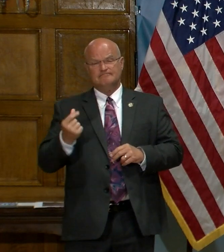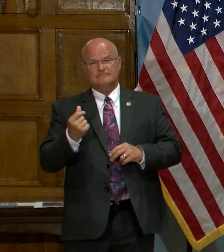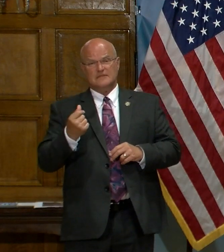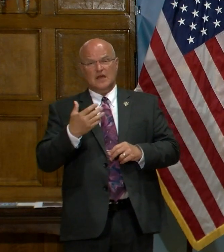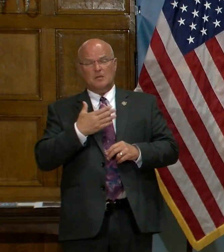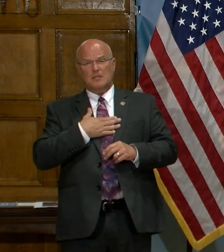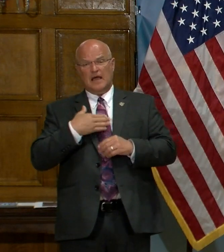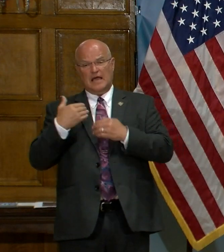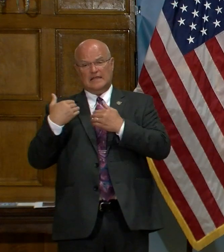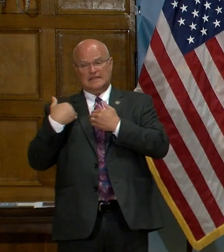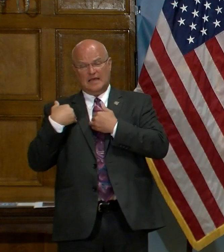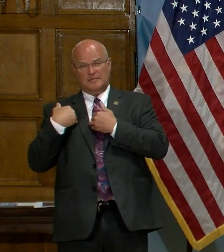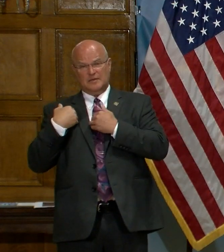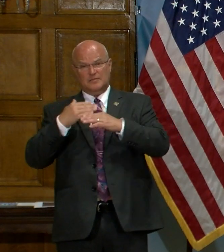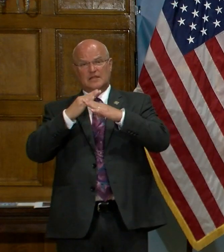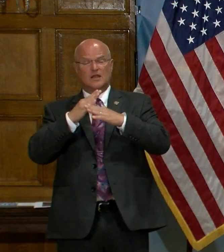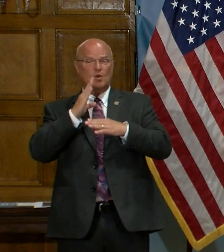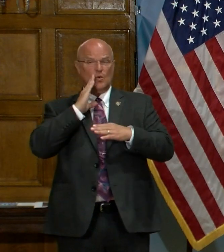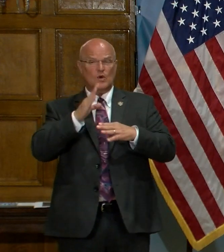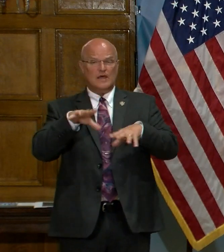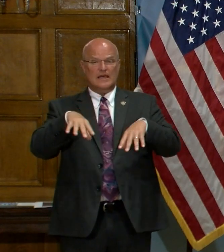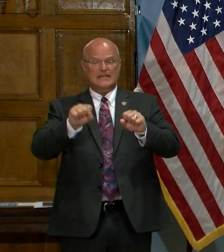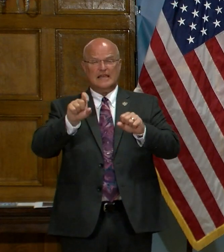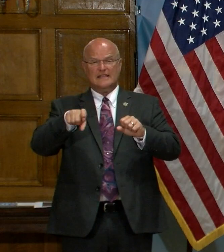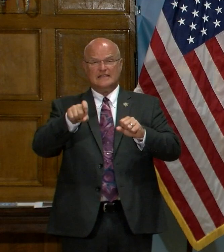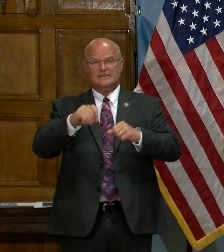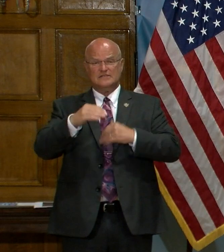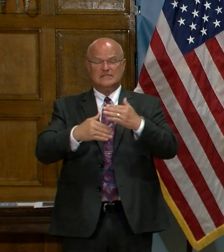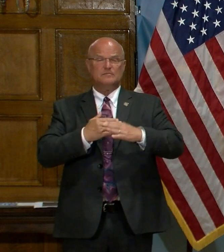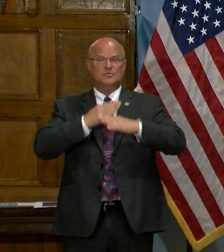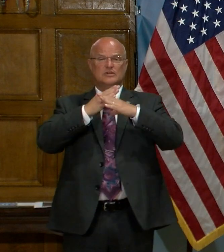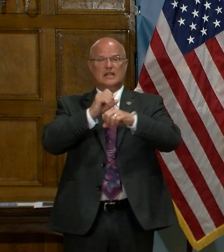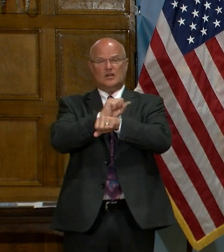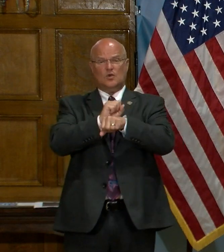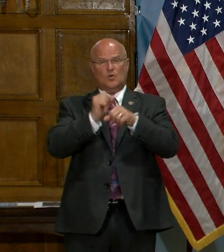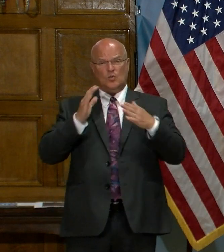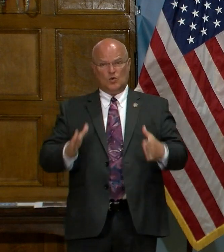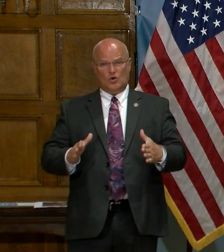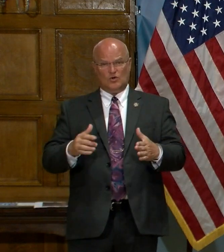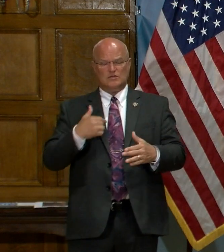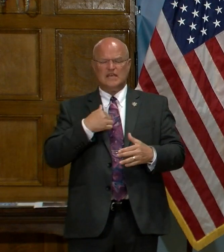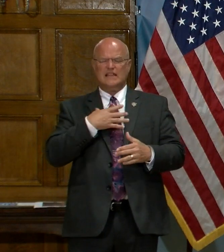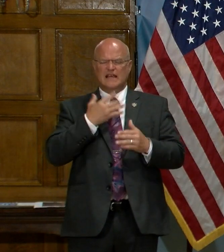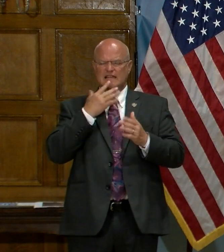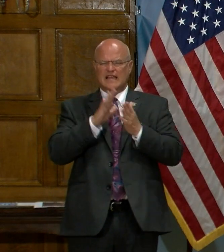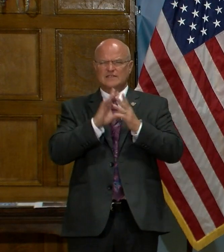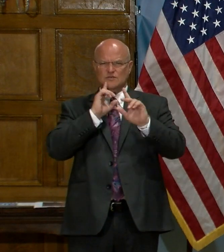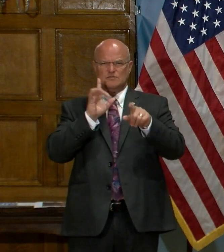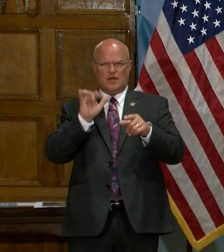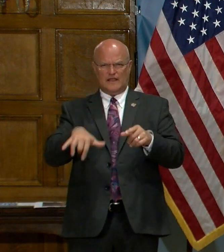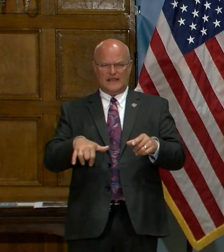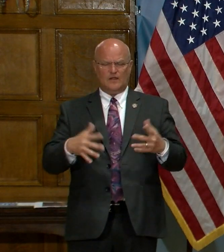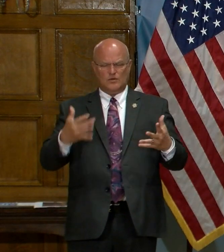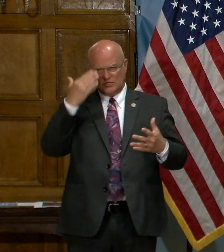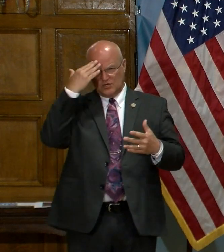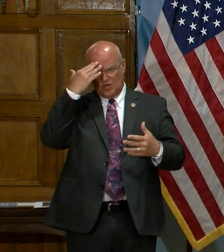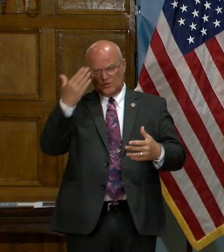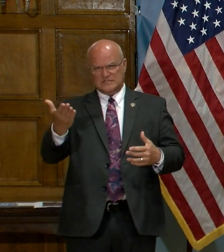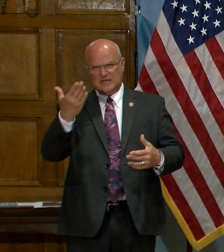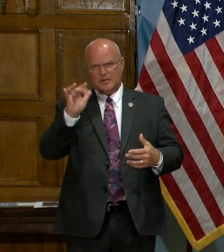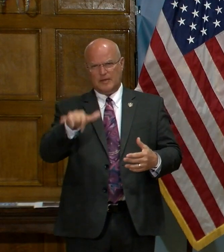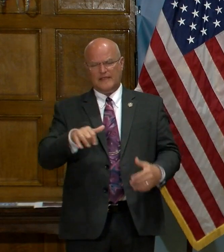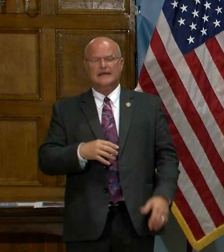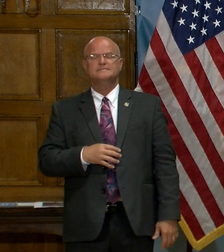get liability protection, will they take the necessary steps to protect workers? And I'd like to ask you to respond to what you know was coming